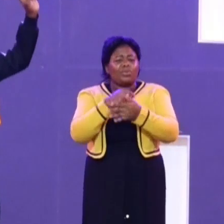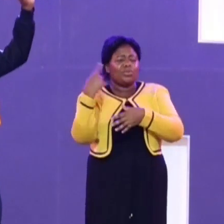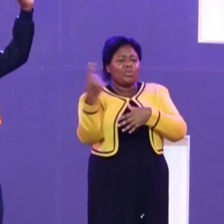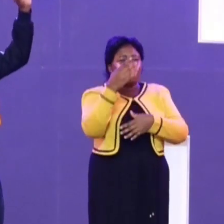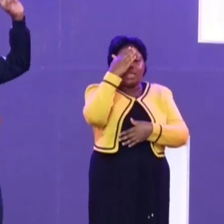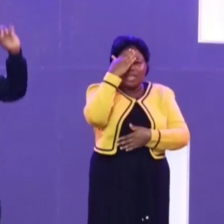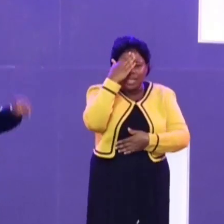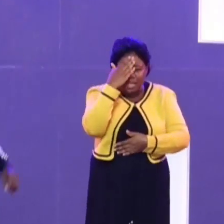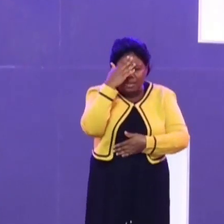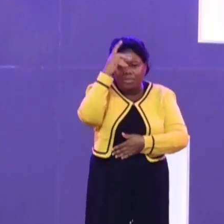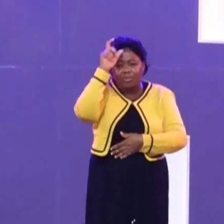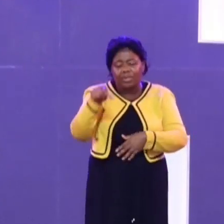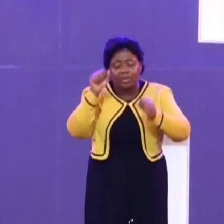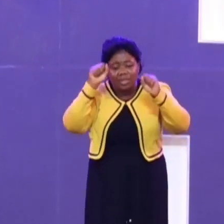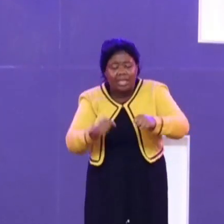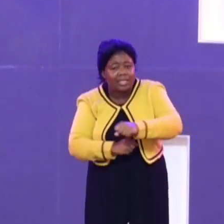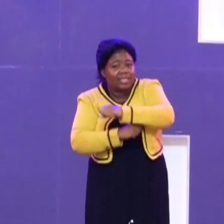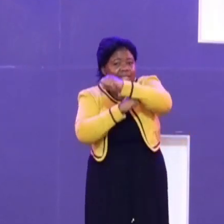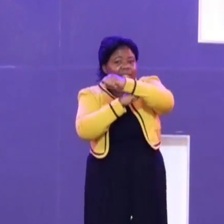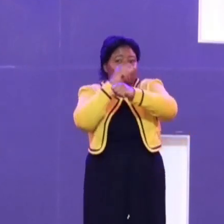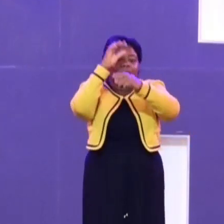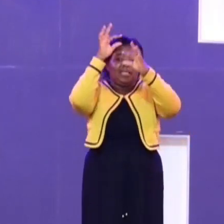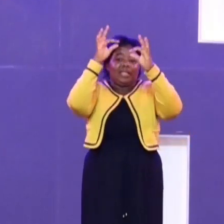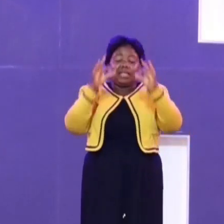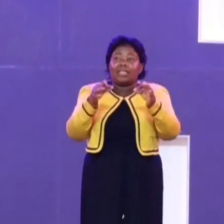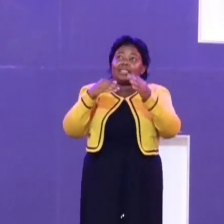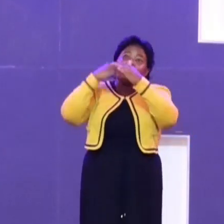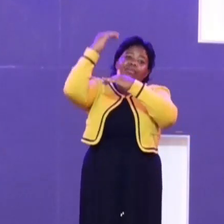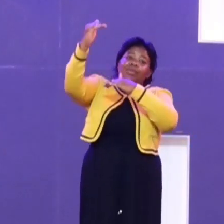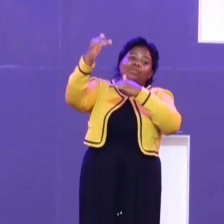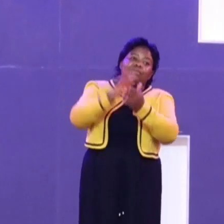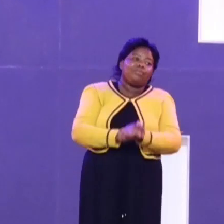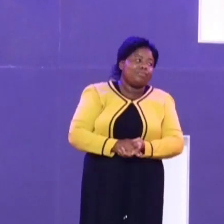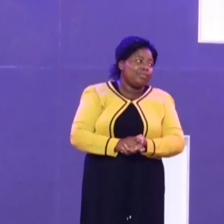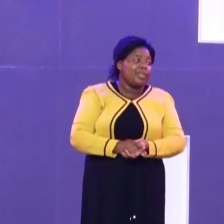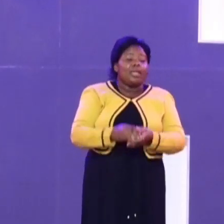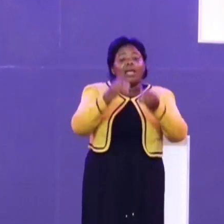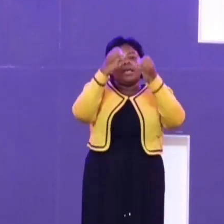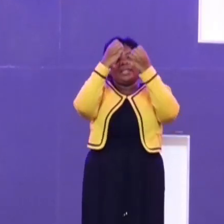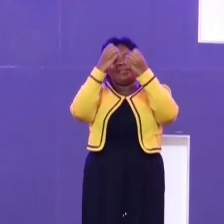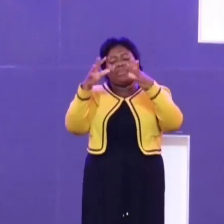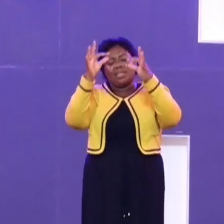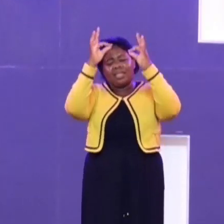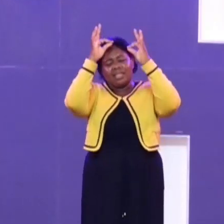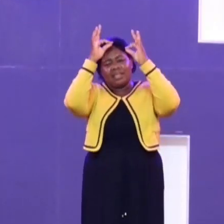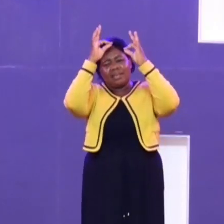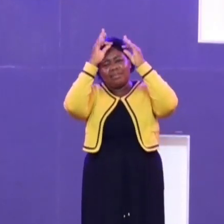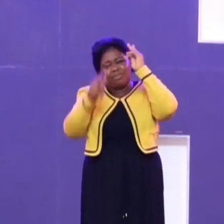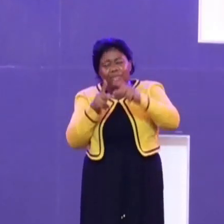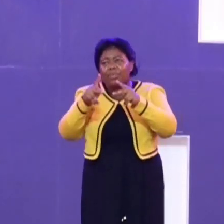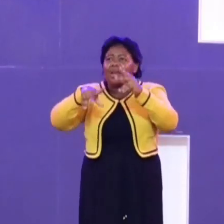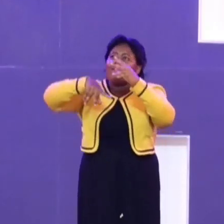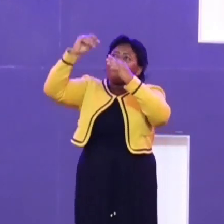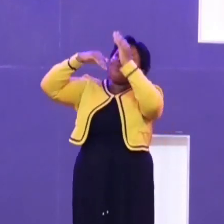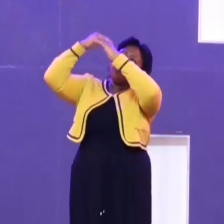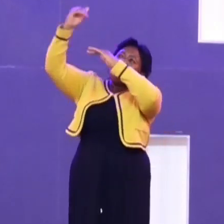kumanaginga kiri wagulu wa because only a humble person can sustain a higher level. Era bantu banja bagenze wagulu nga tebeto waziza bavuddeyo ne bagwa. So many people